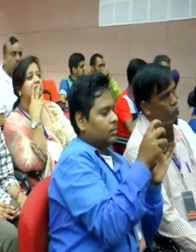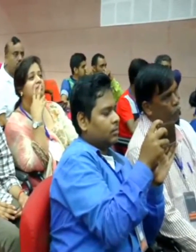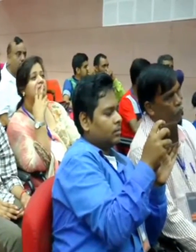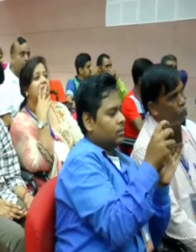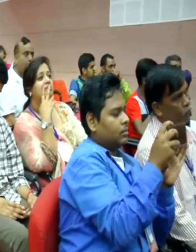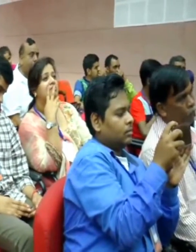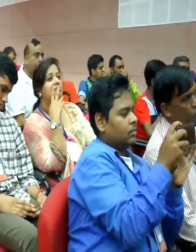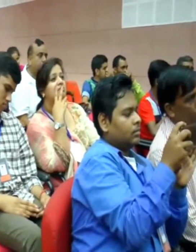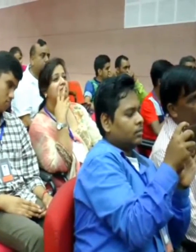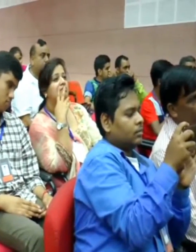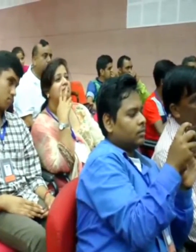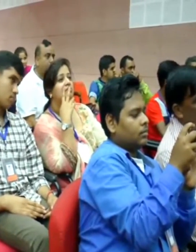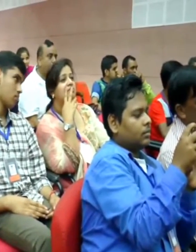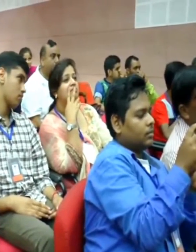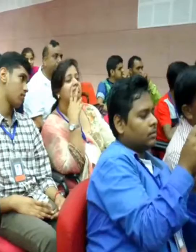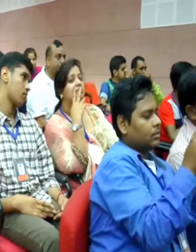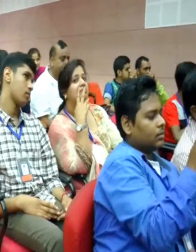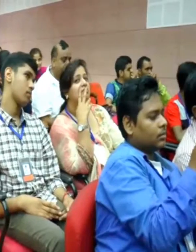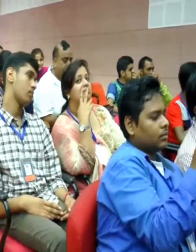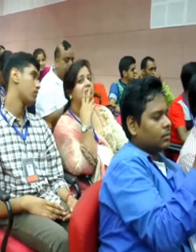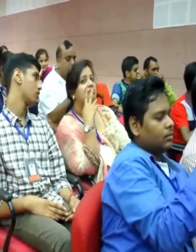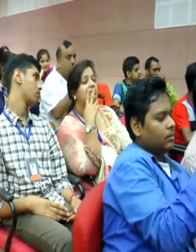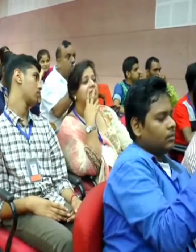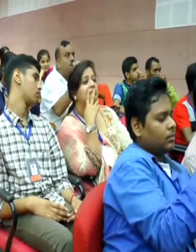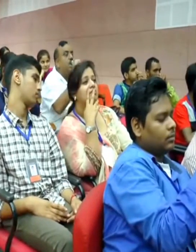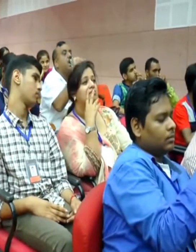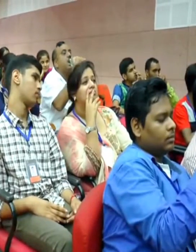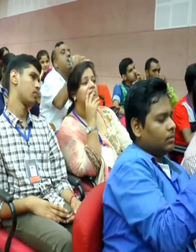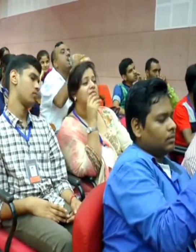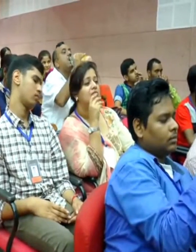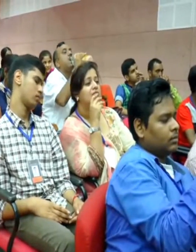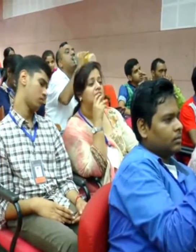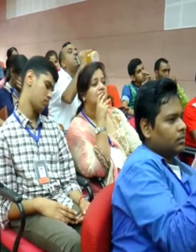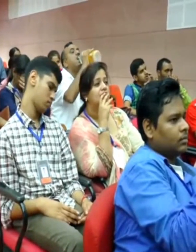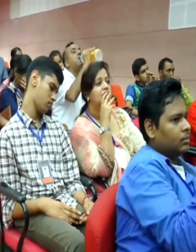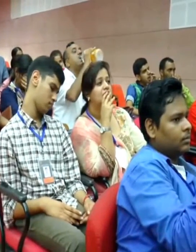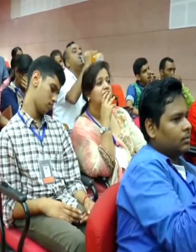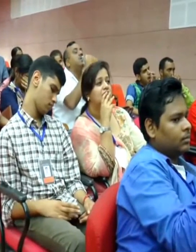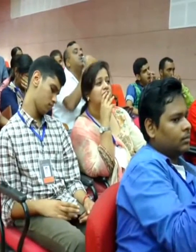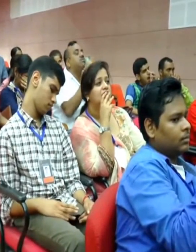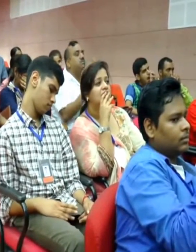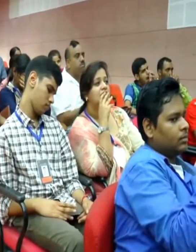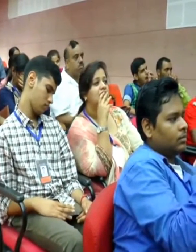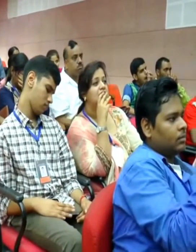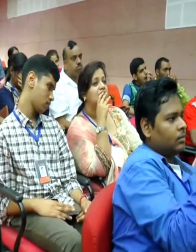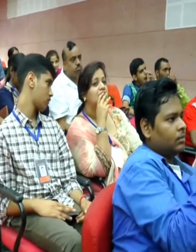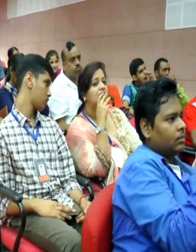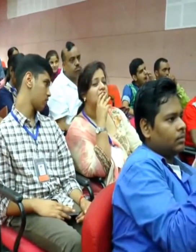behind having IT competition all over the world, and it is in India also.